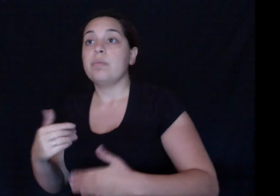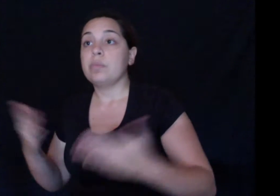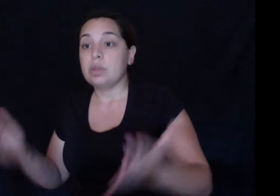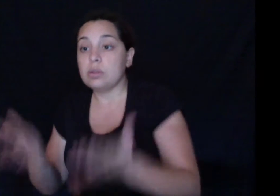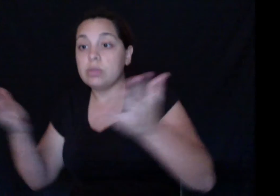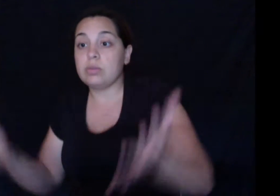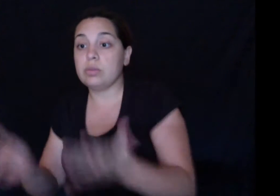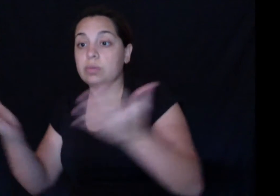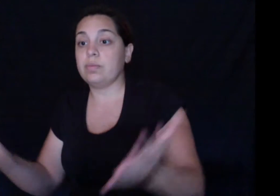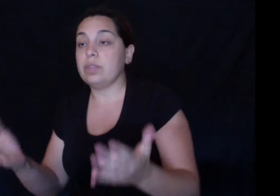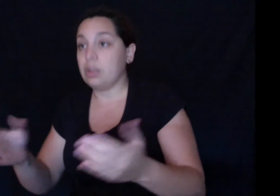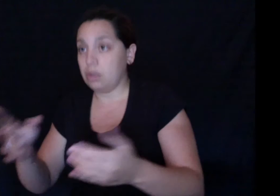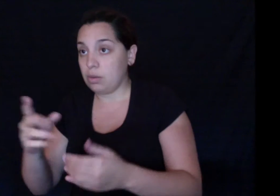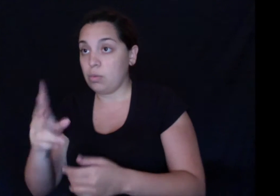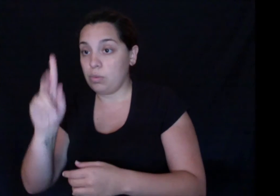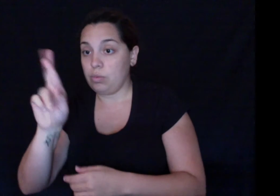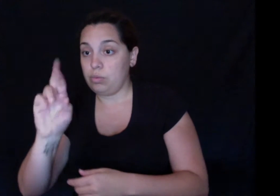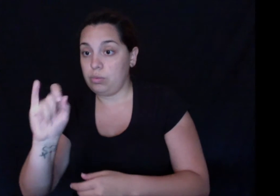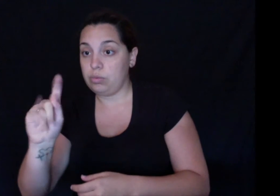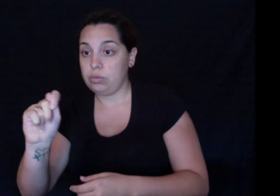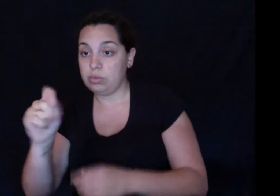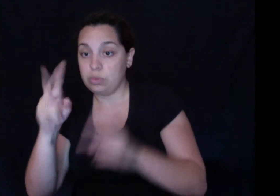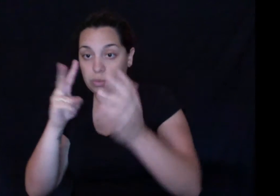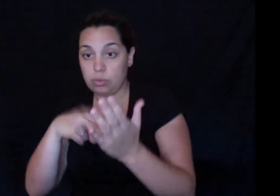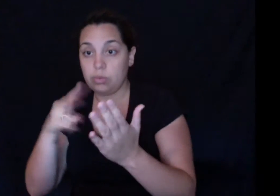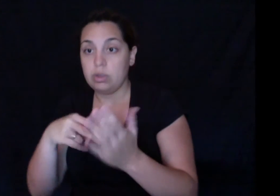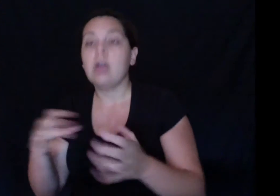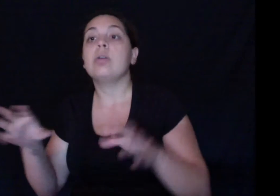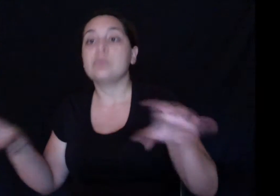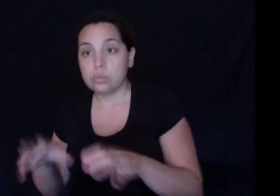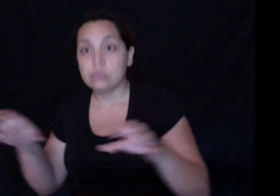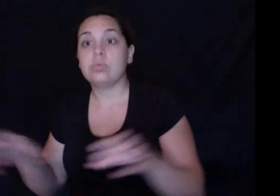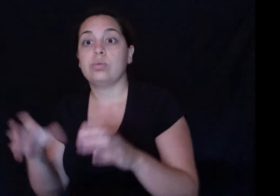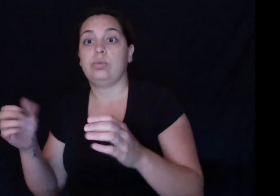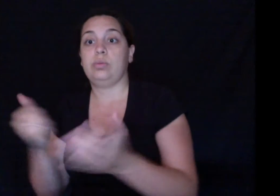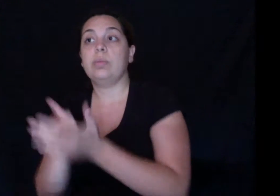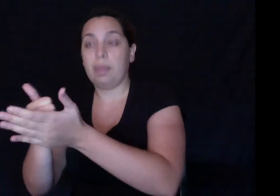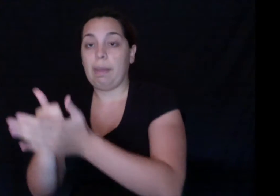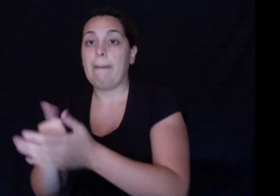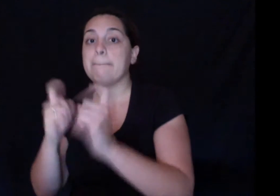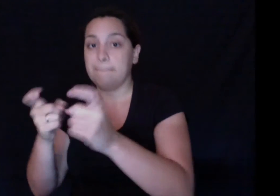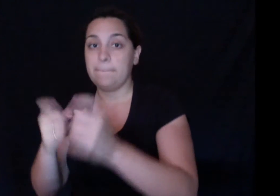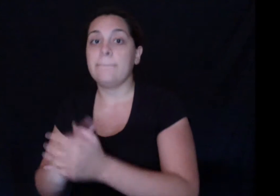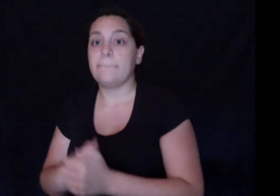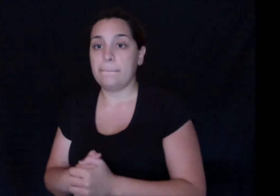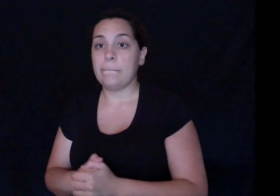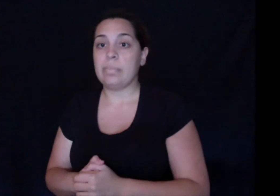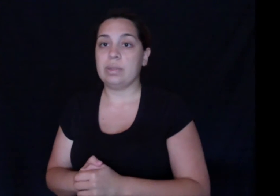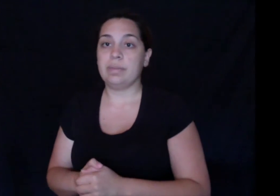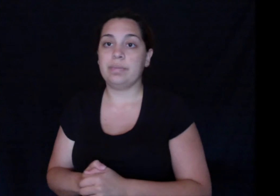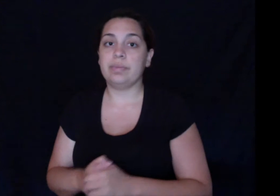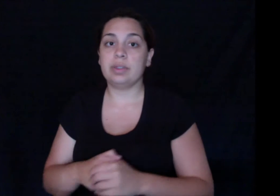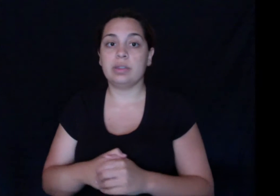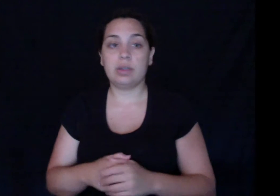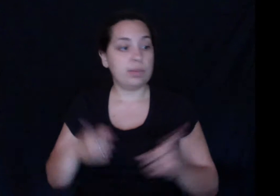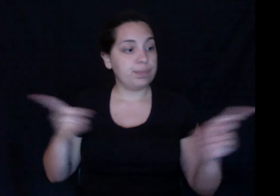every time we do a device unboxing, we also give away devices there as well. So I know we gave one out on Reddit recently. If it's your cake day, you can actually